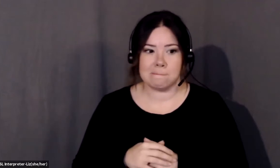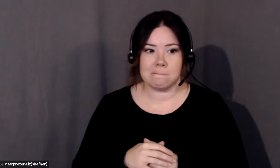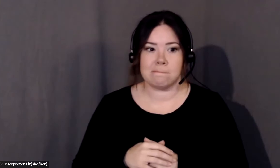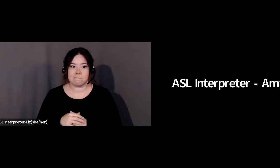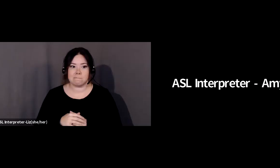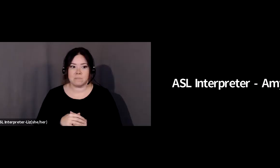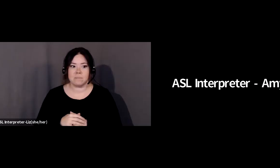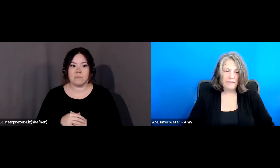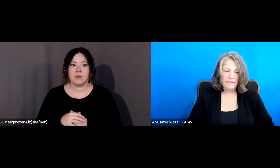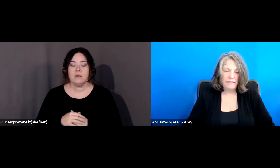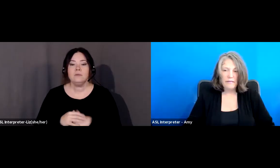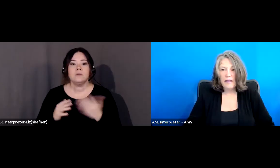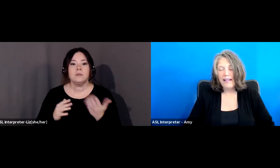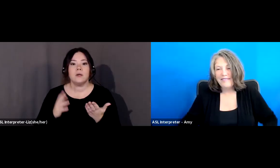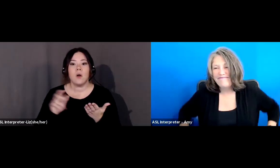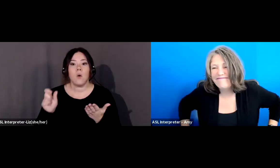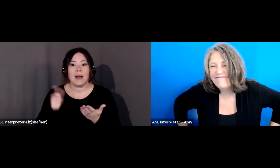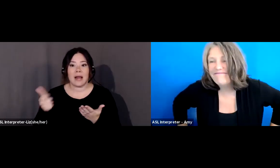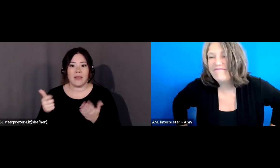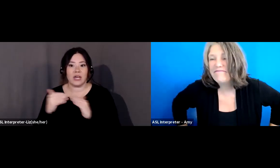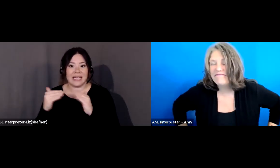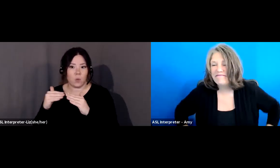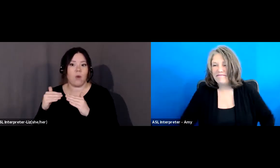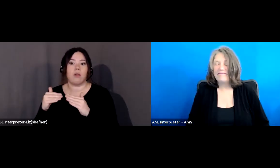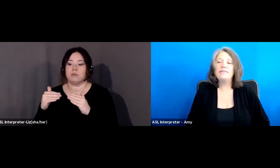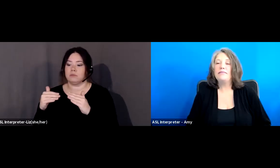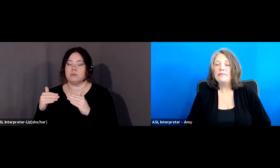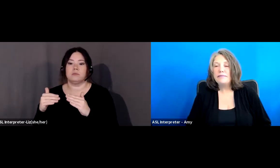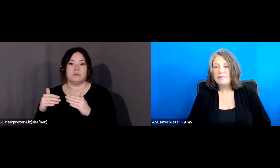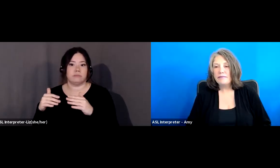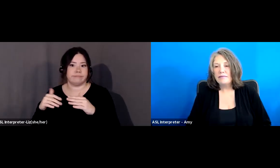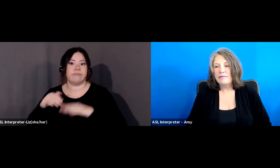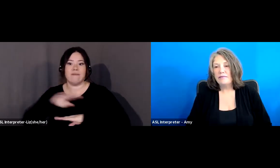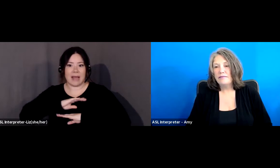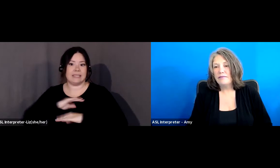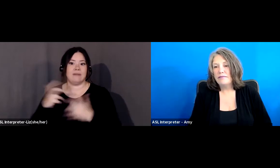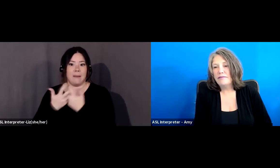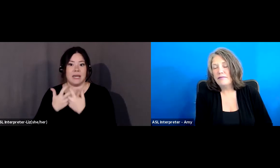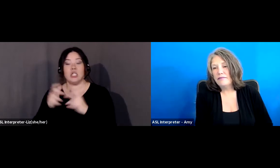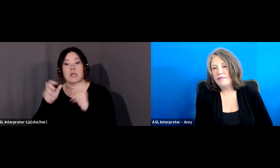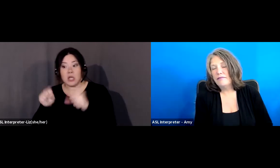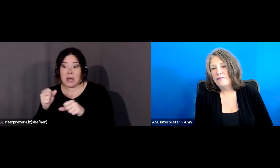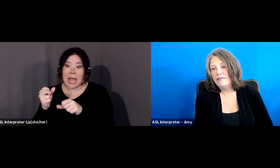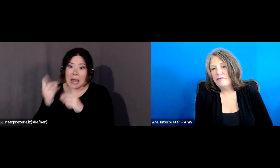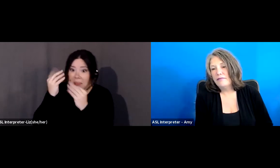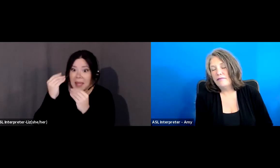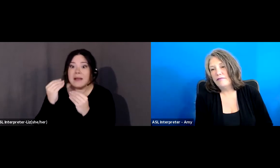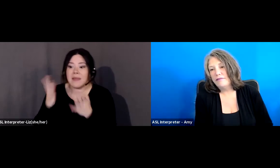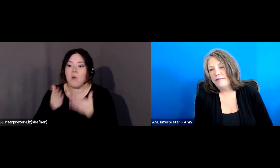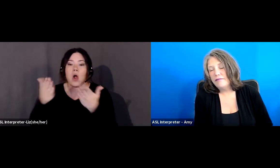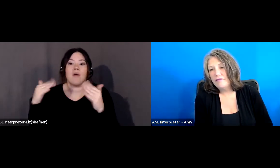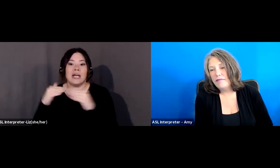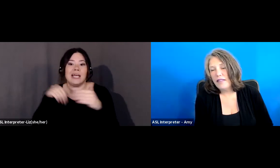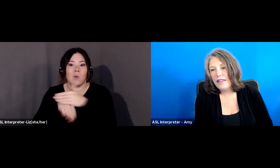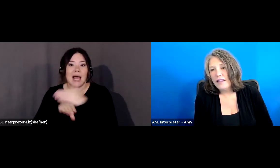What other equal effective accommodations can be considered and provided that will offer equal access for the student